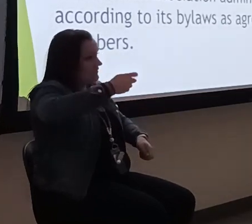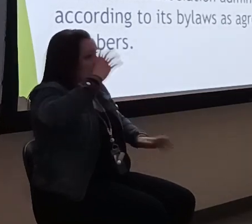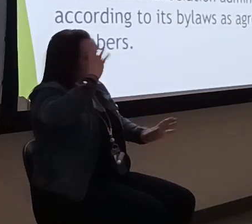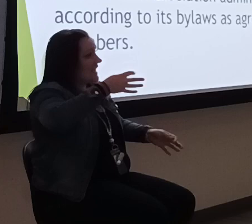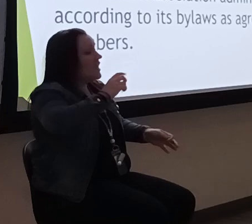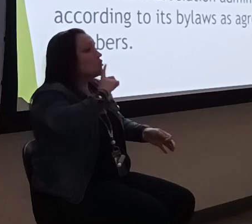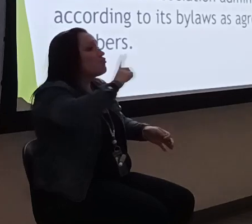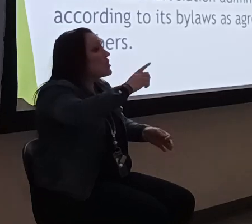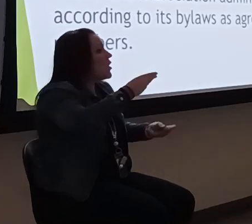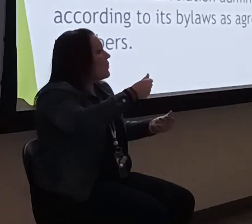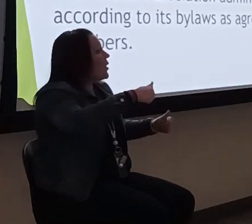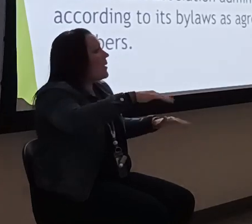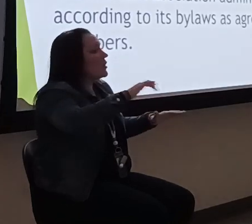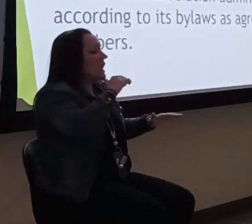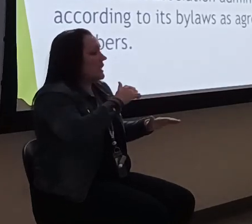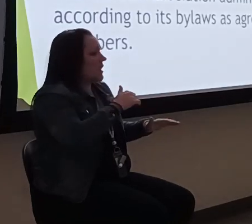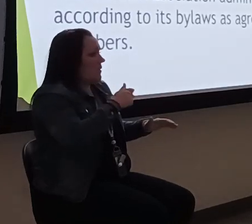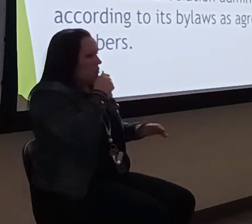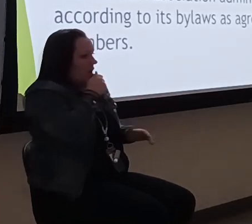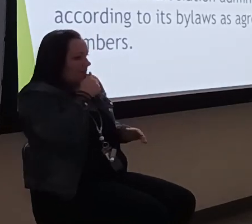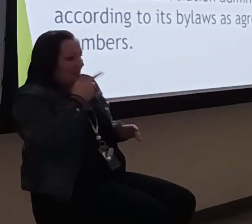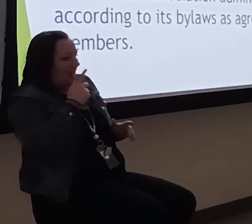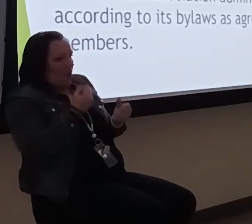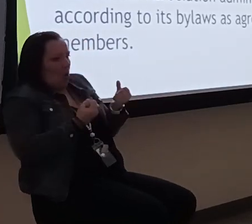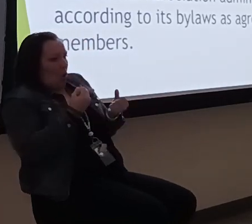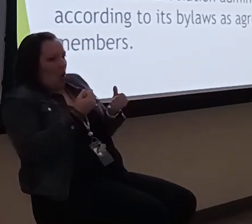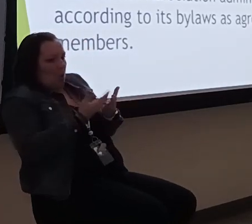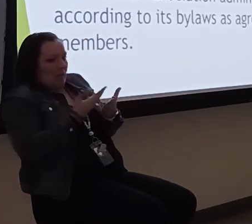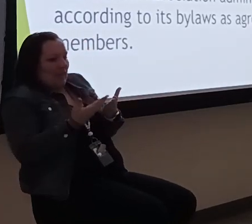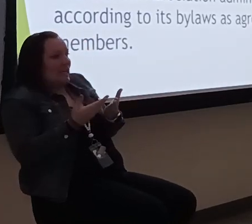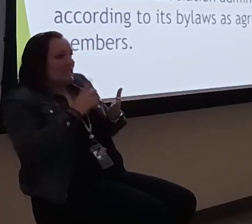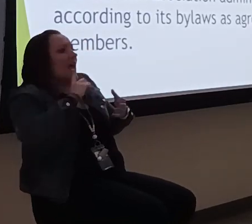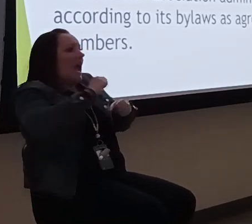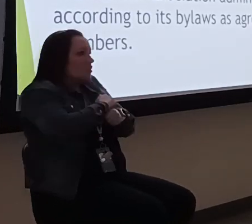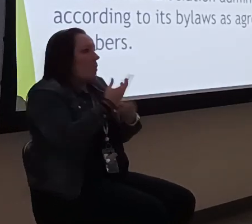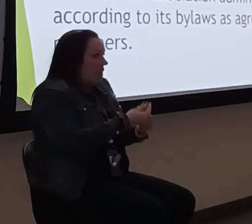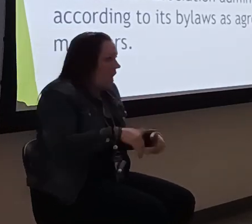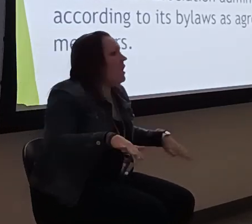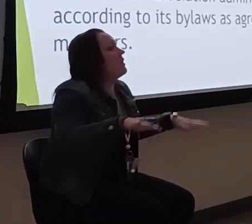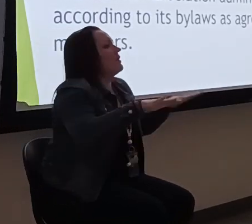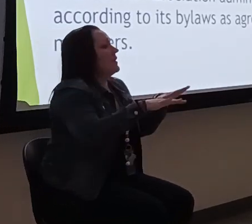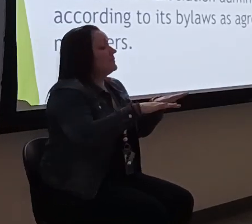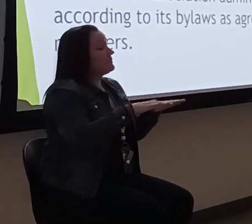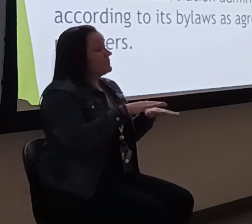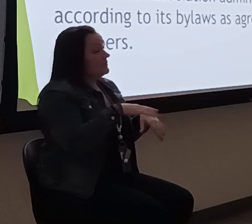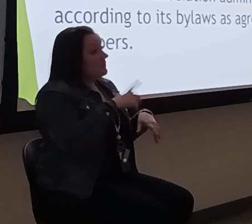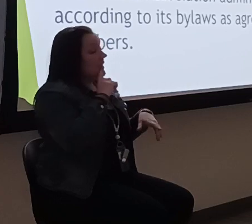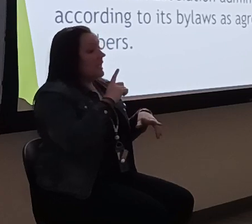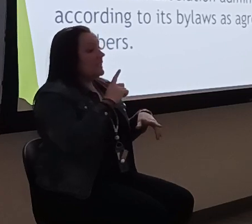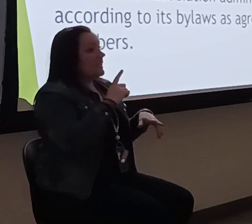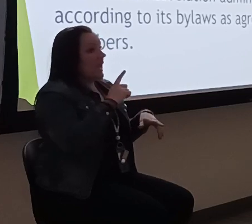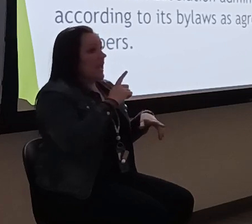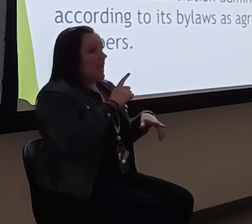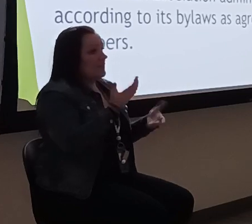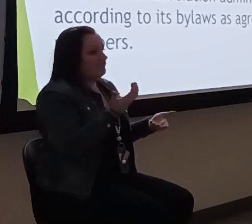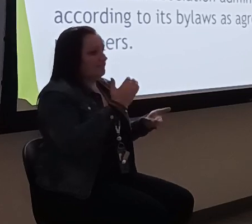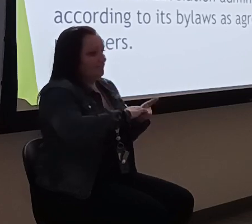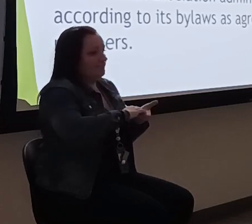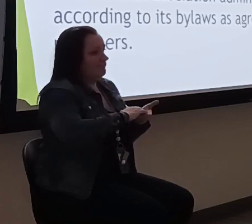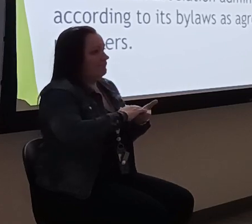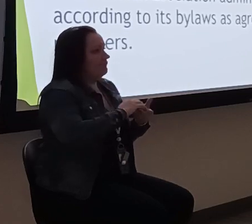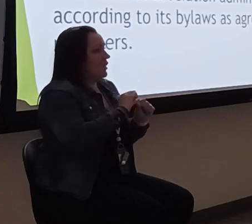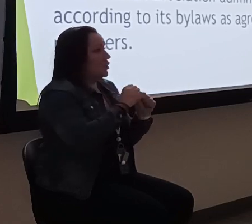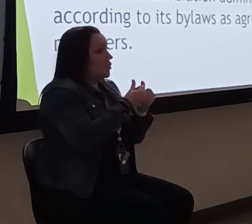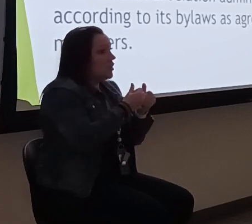not personal property like a car. It's real property. Mount Fort is a mutual association authorized